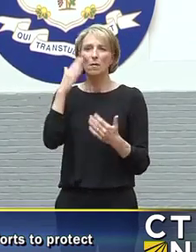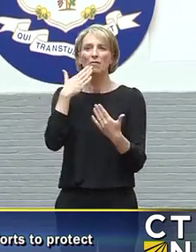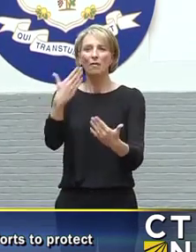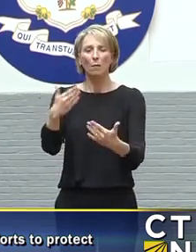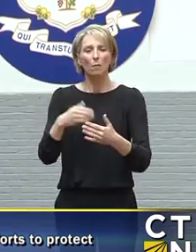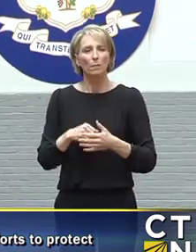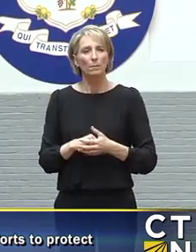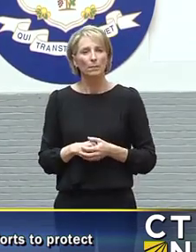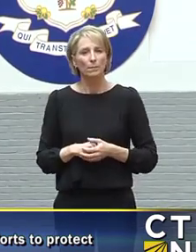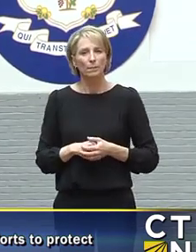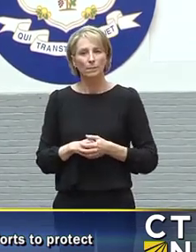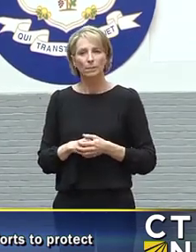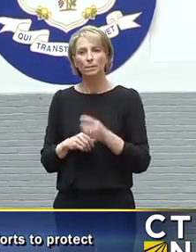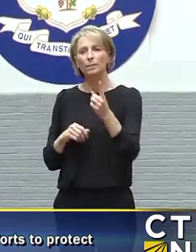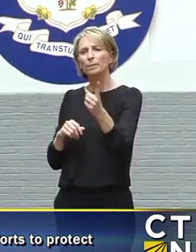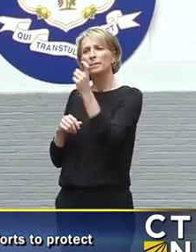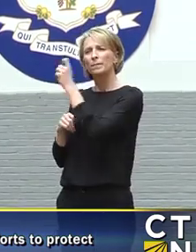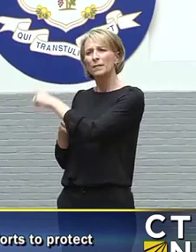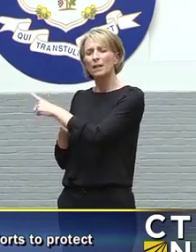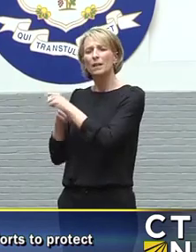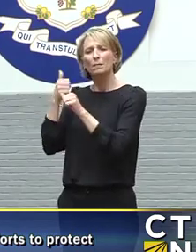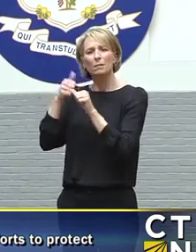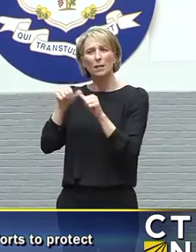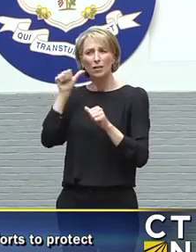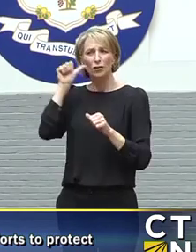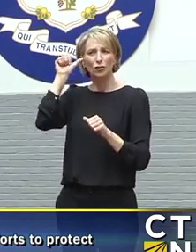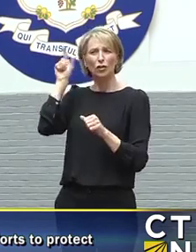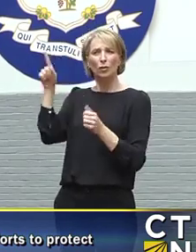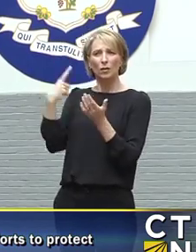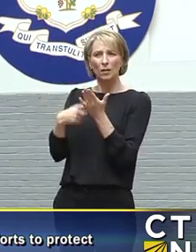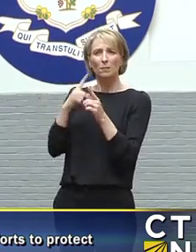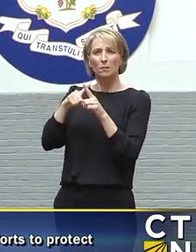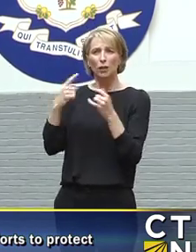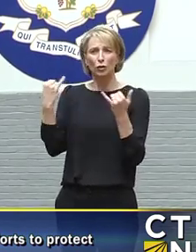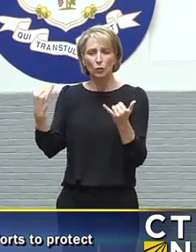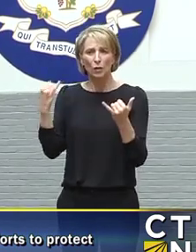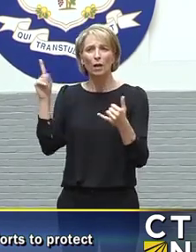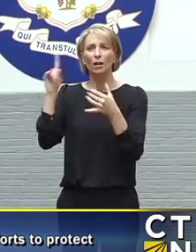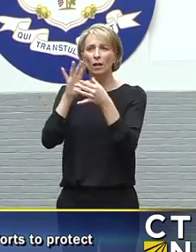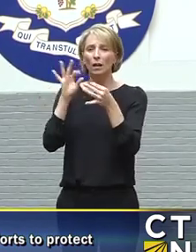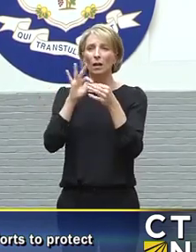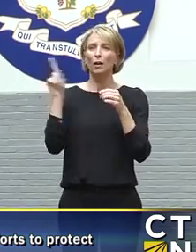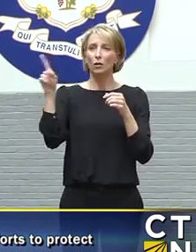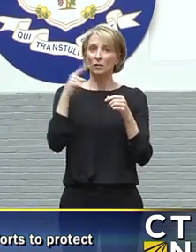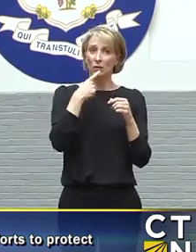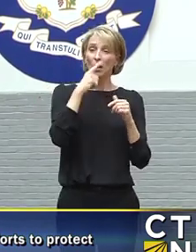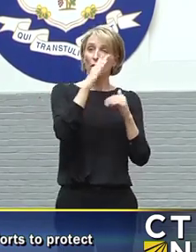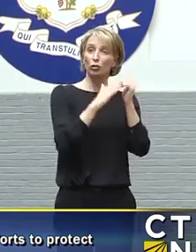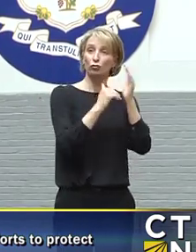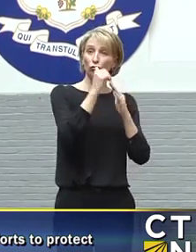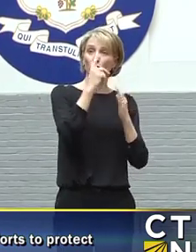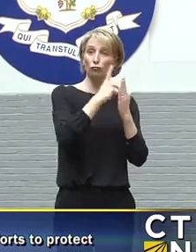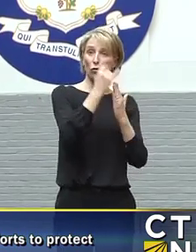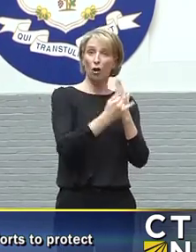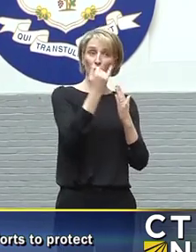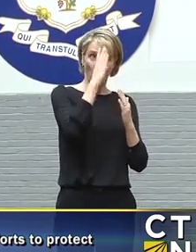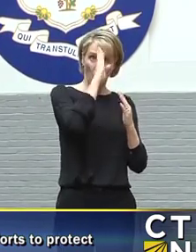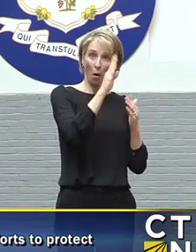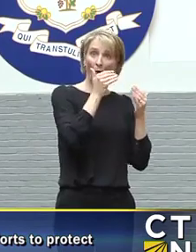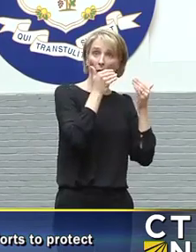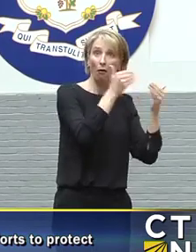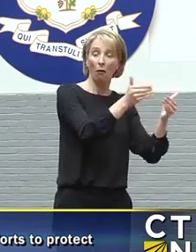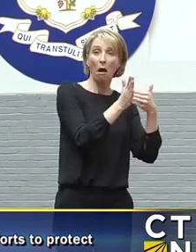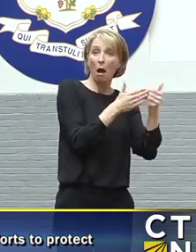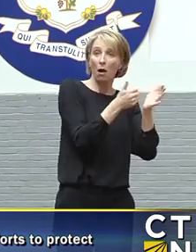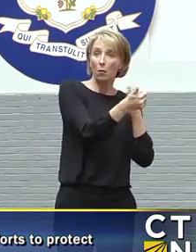I have a question. You talked yesterday, and again you just mentioned it today, about continuing construction projects. Some states are actually pushing pause on that,